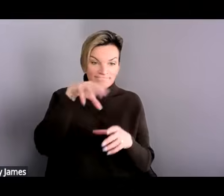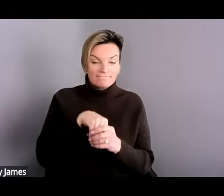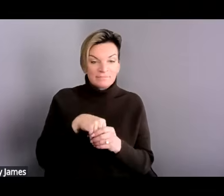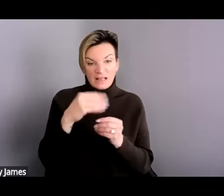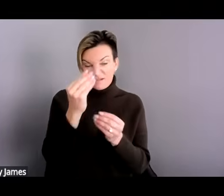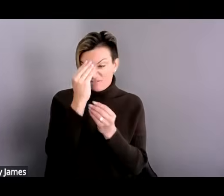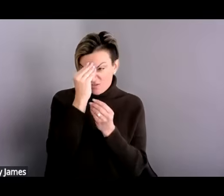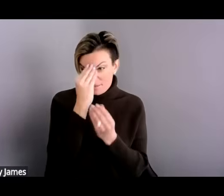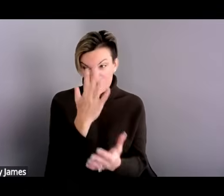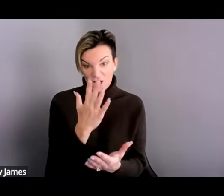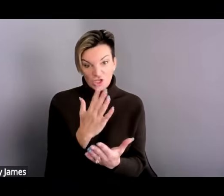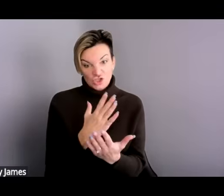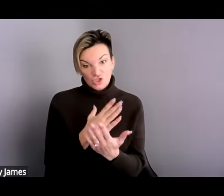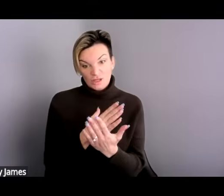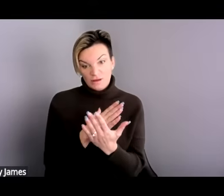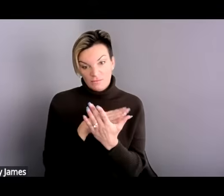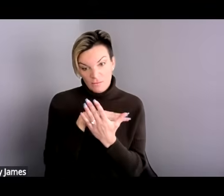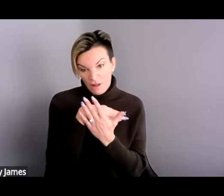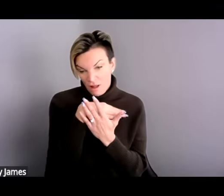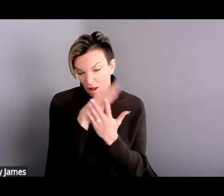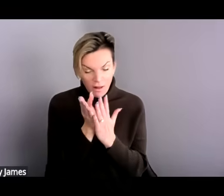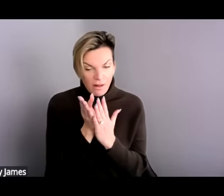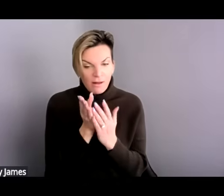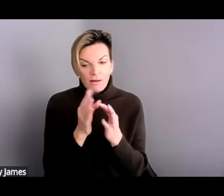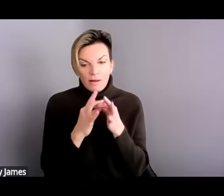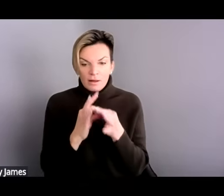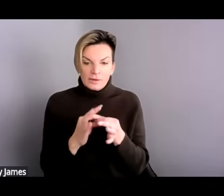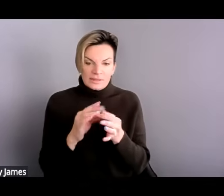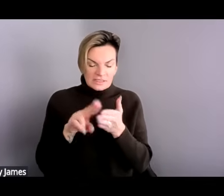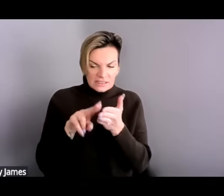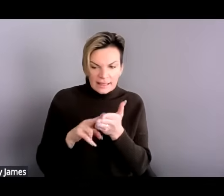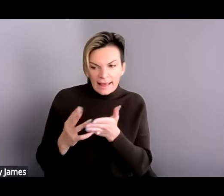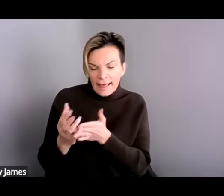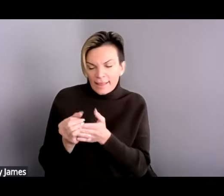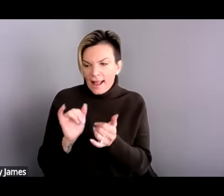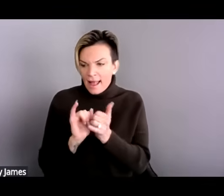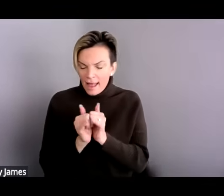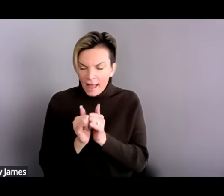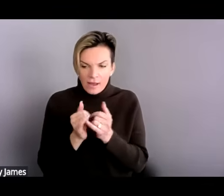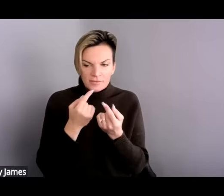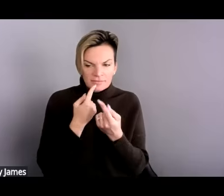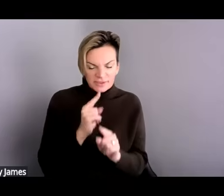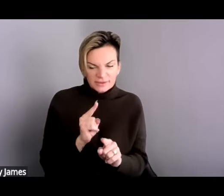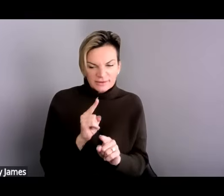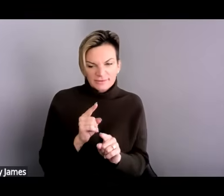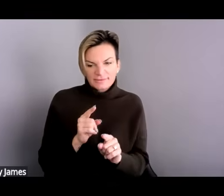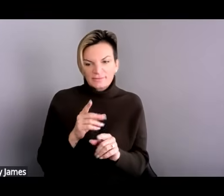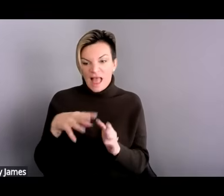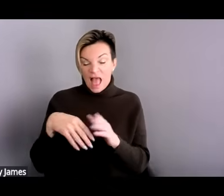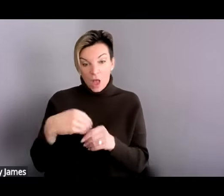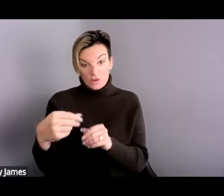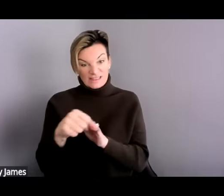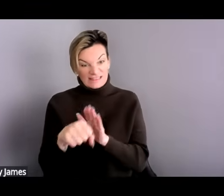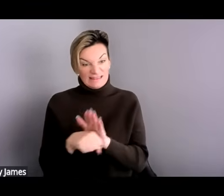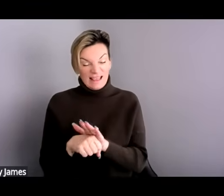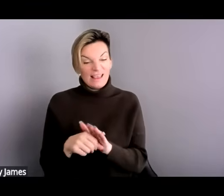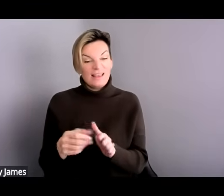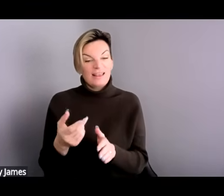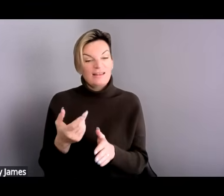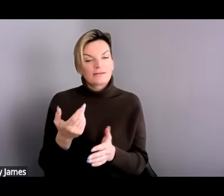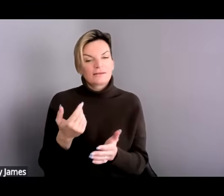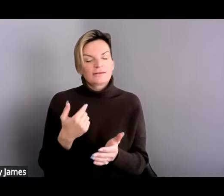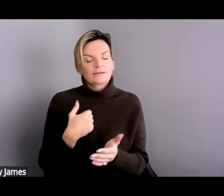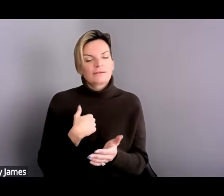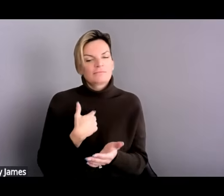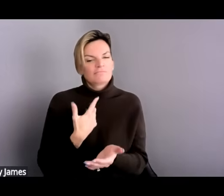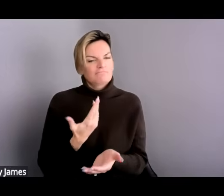how the signature gathering is functioning, particularly with out-of-state signatures, with out-of-state circulator. I mean,